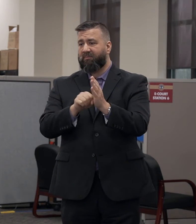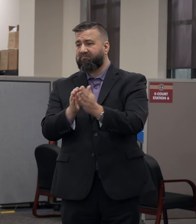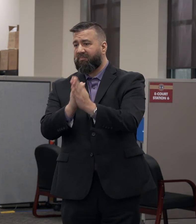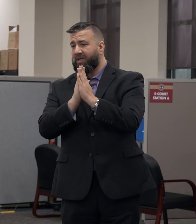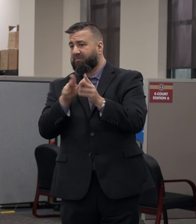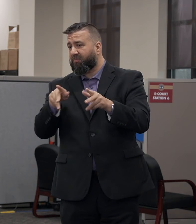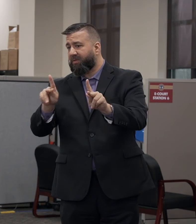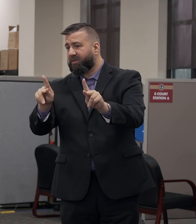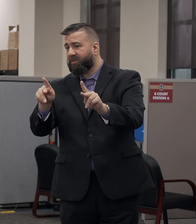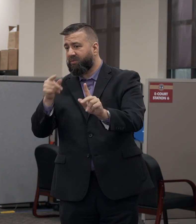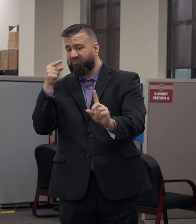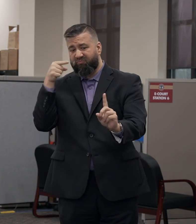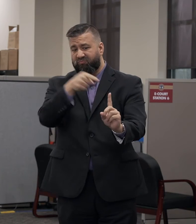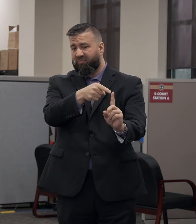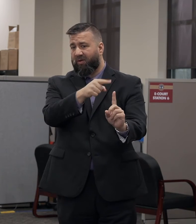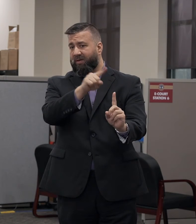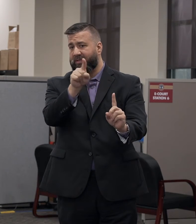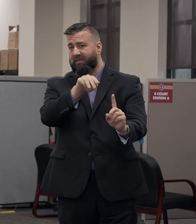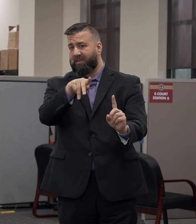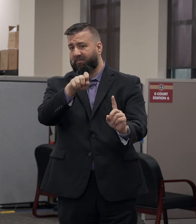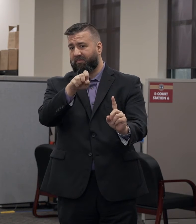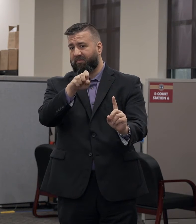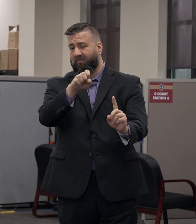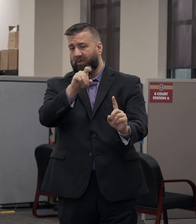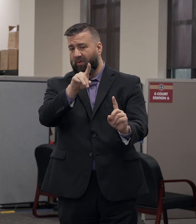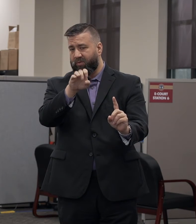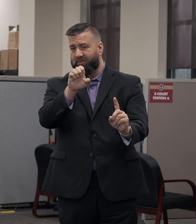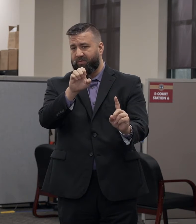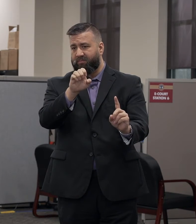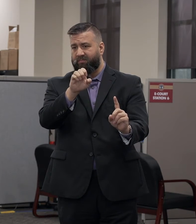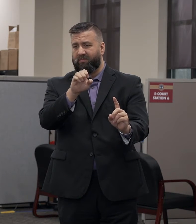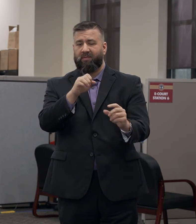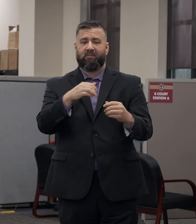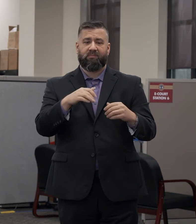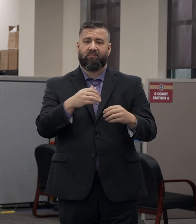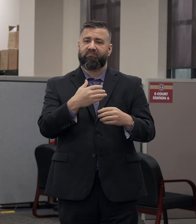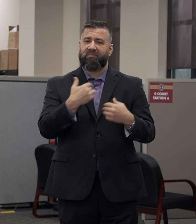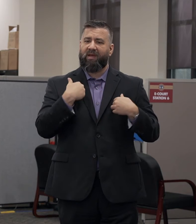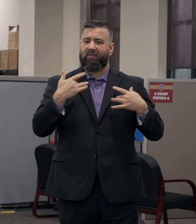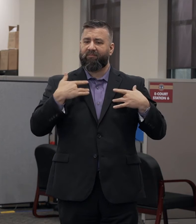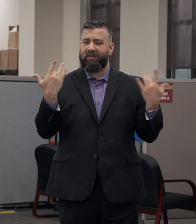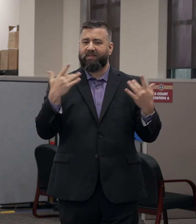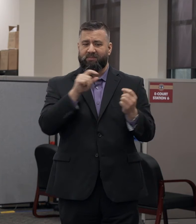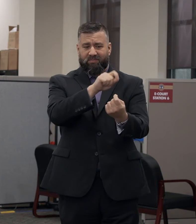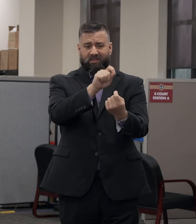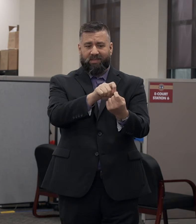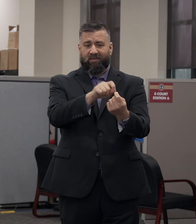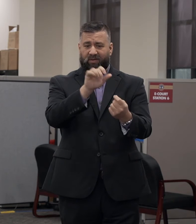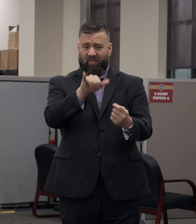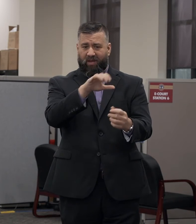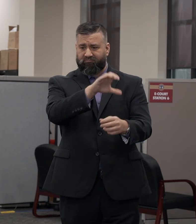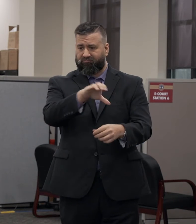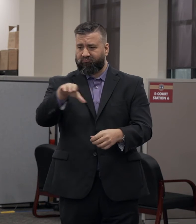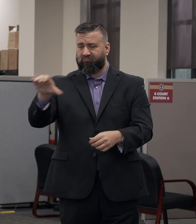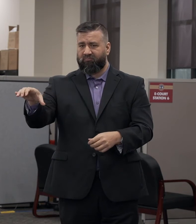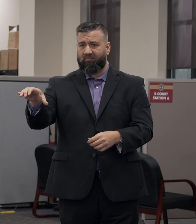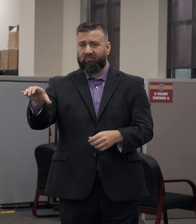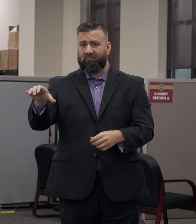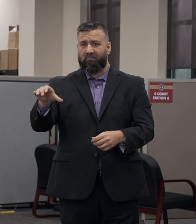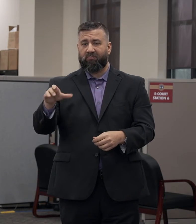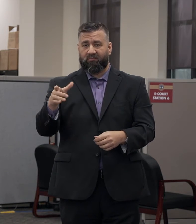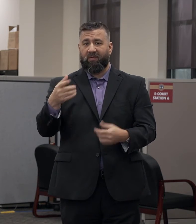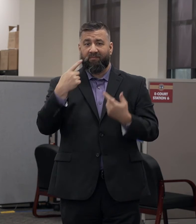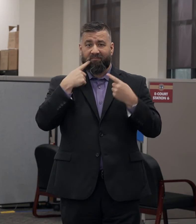make appointments for vaccination events specific to zip codes. And we finally received permission this week, so this event